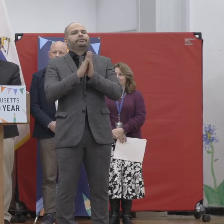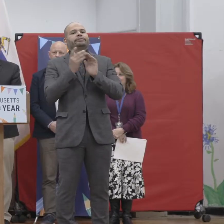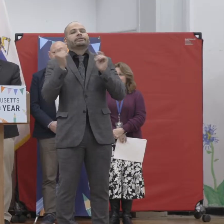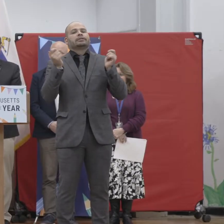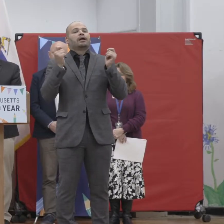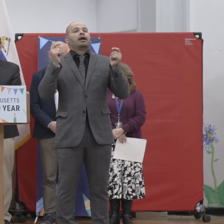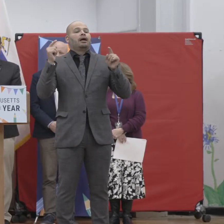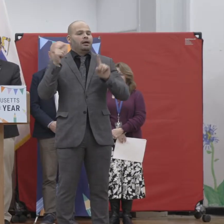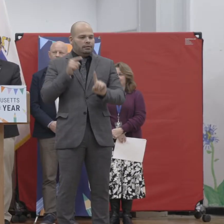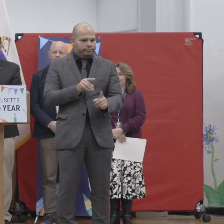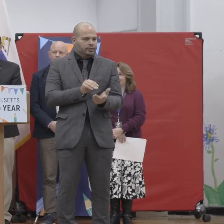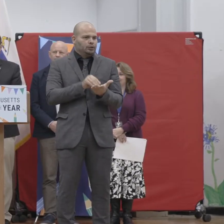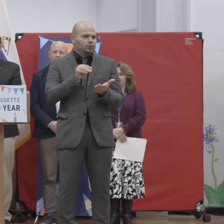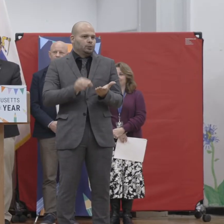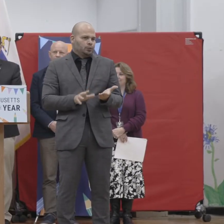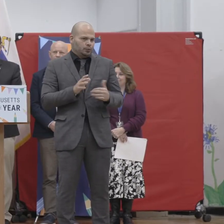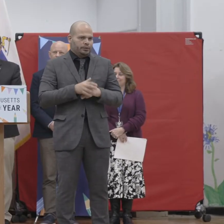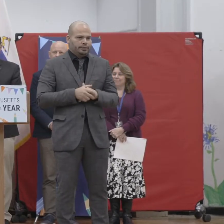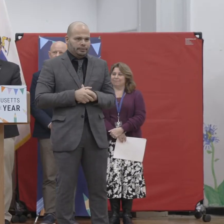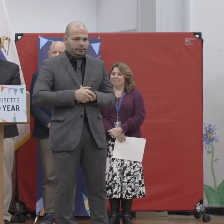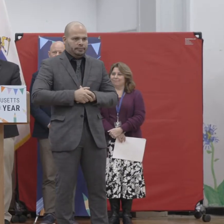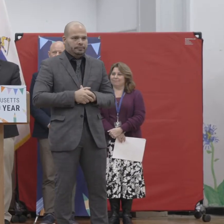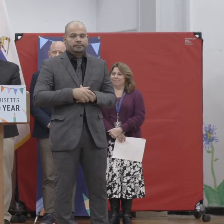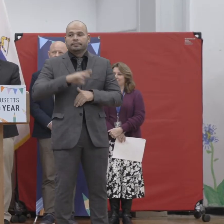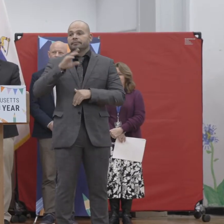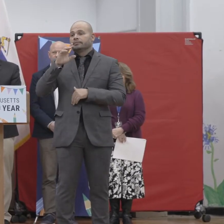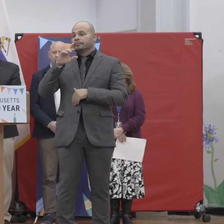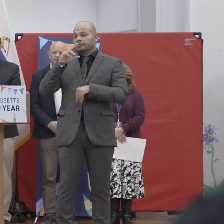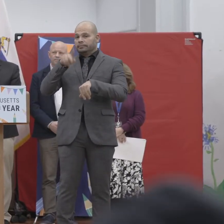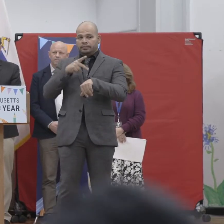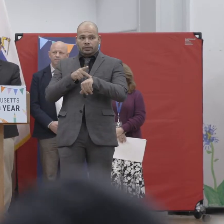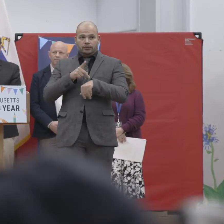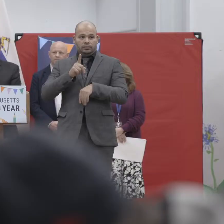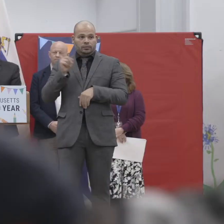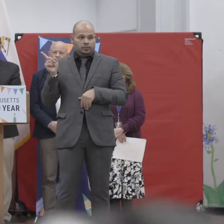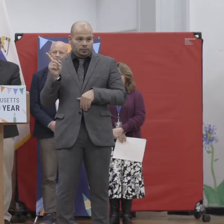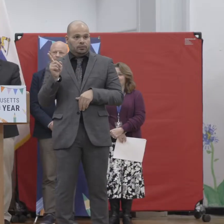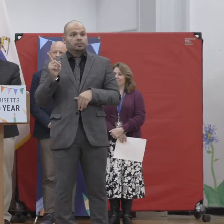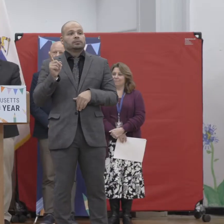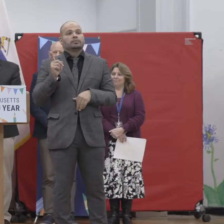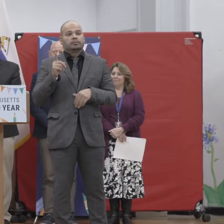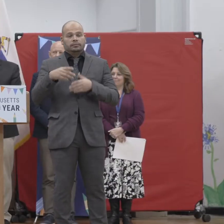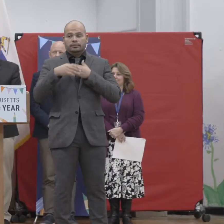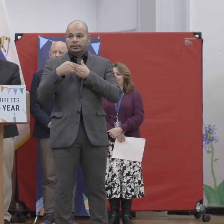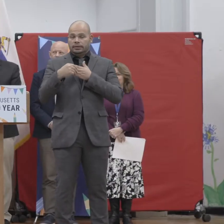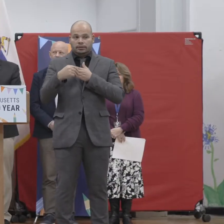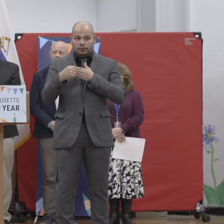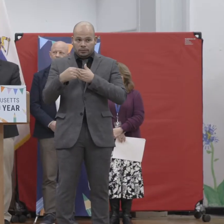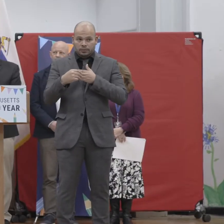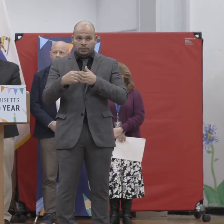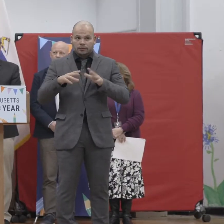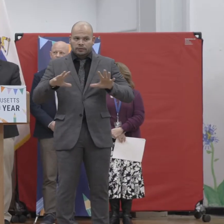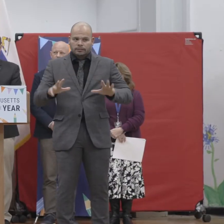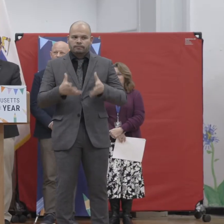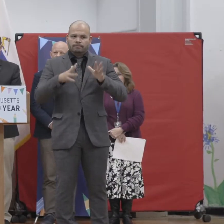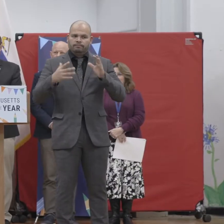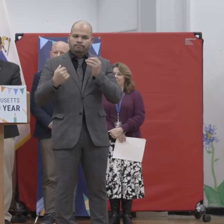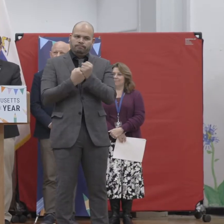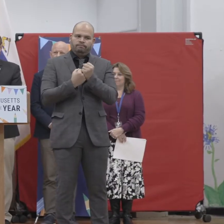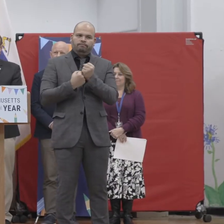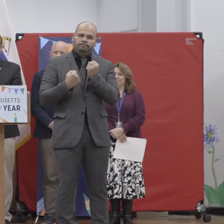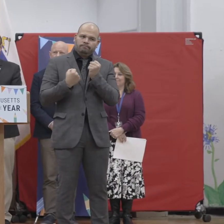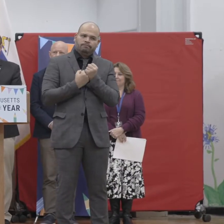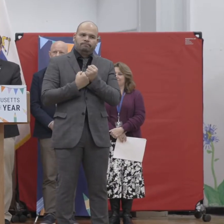your trust in the educators here, you have fostered an environment where educators feel supported in trying new things to grow